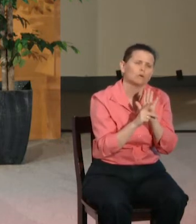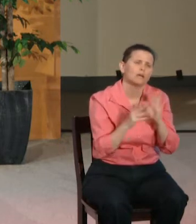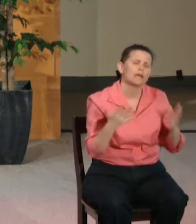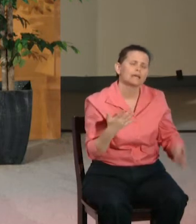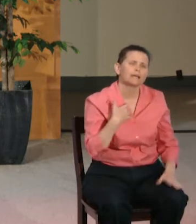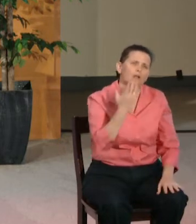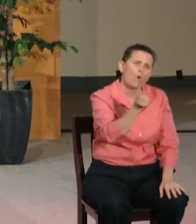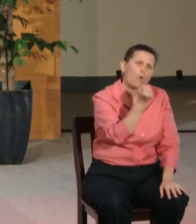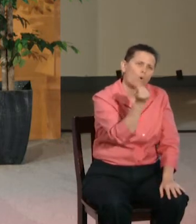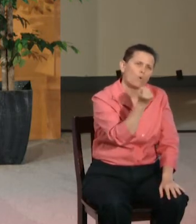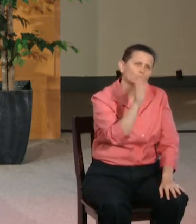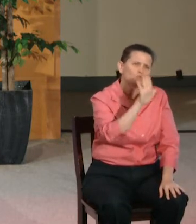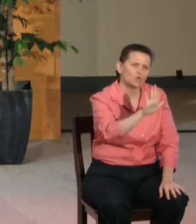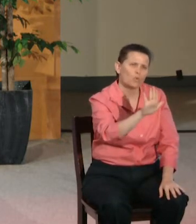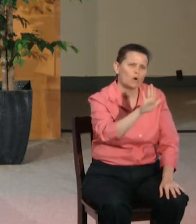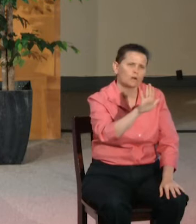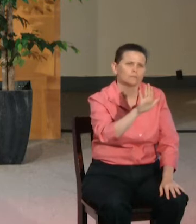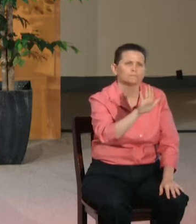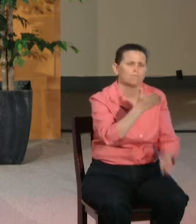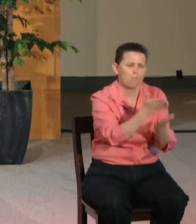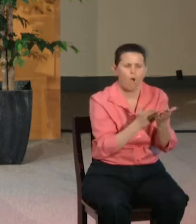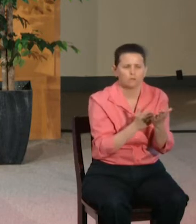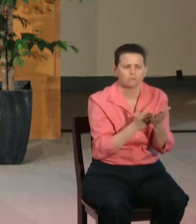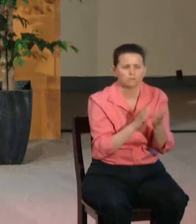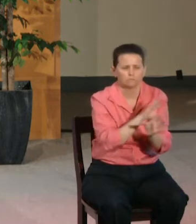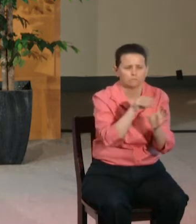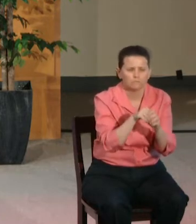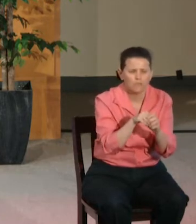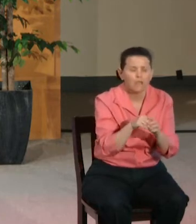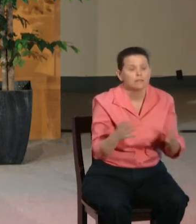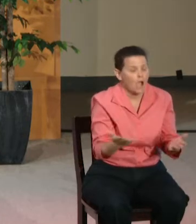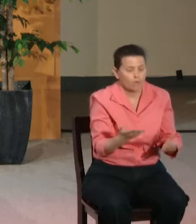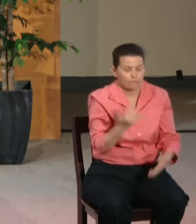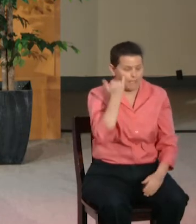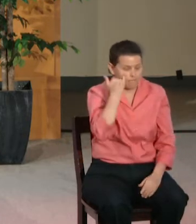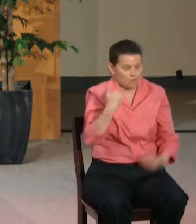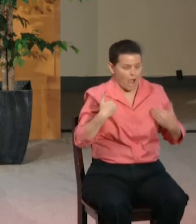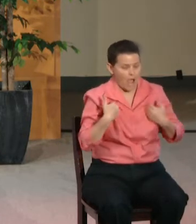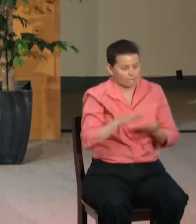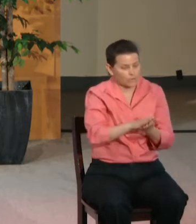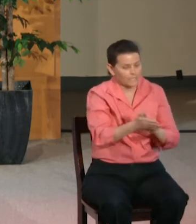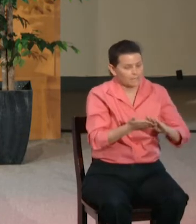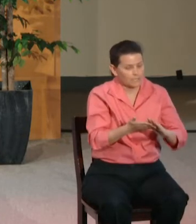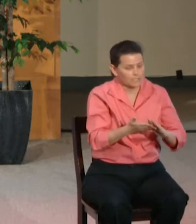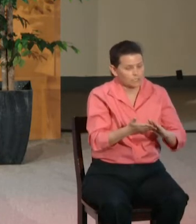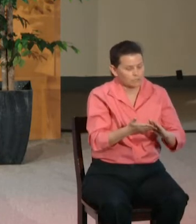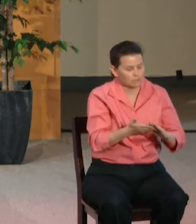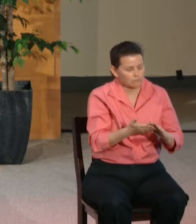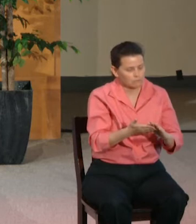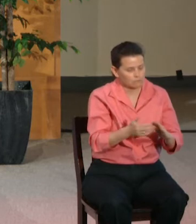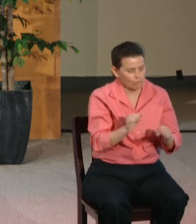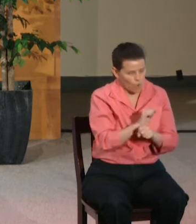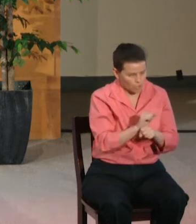dynamic is. And if there is forgiveness work to be done, for example, if there is still forgiveness work — I didn't get to do my